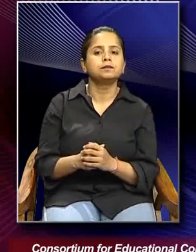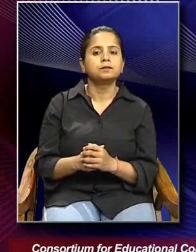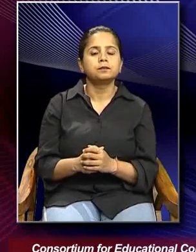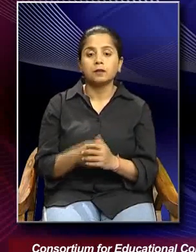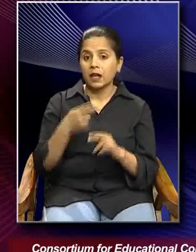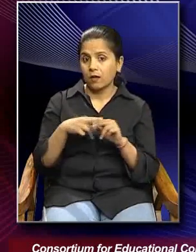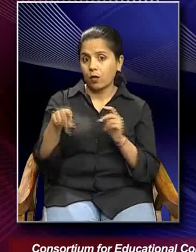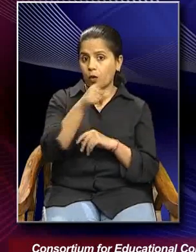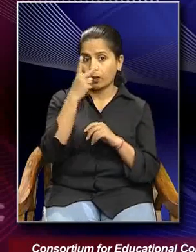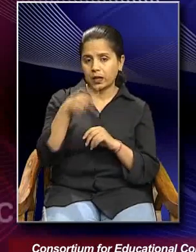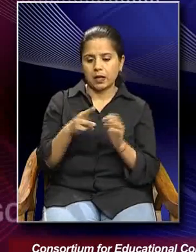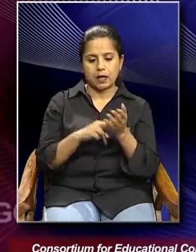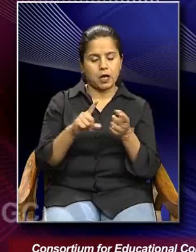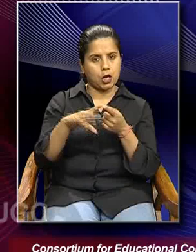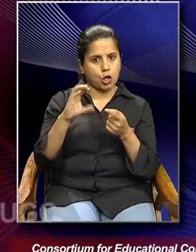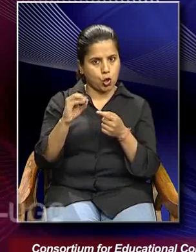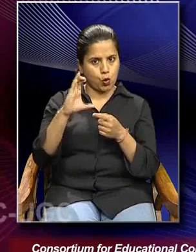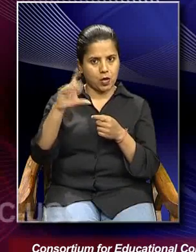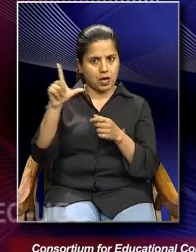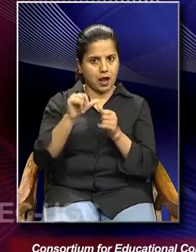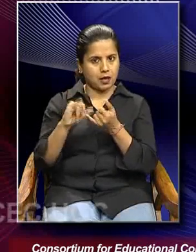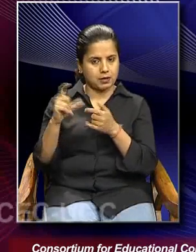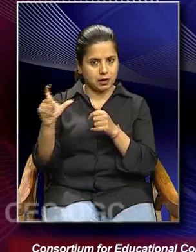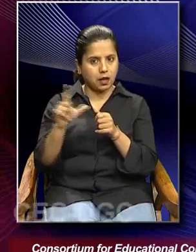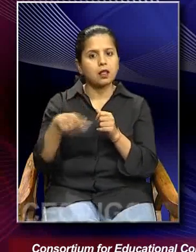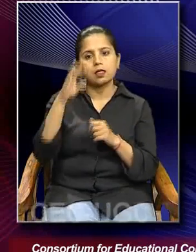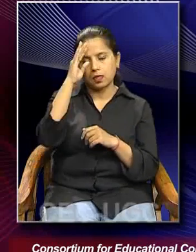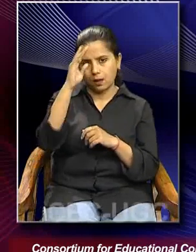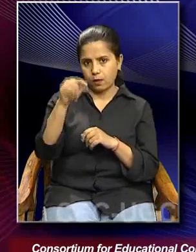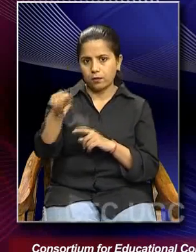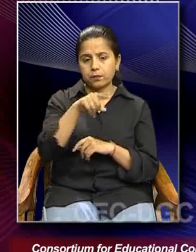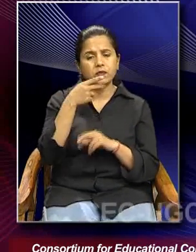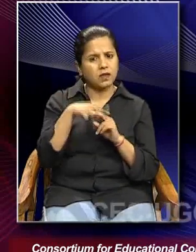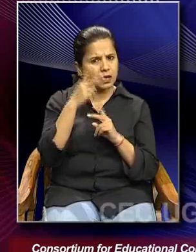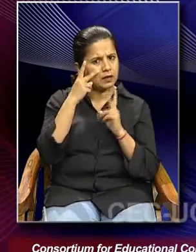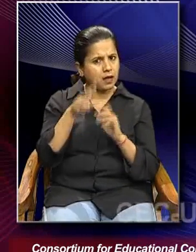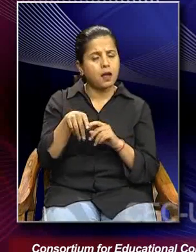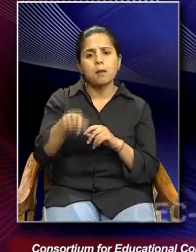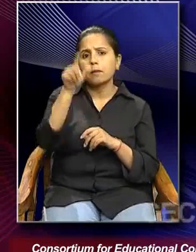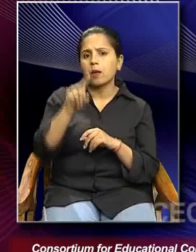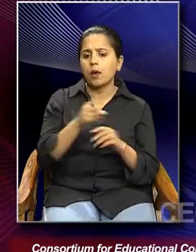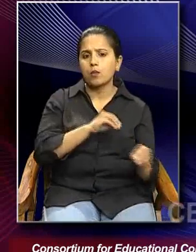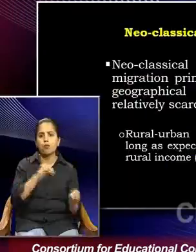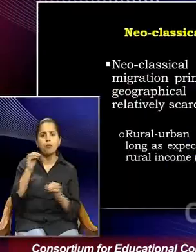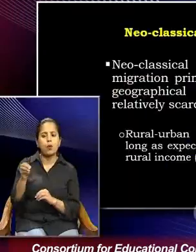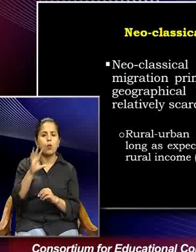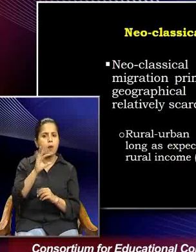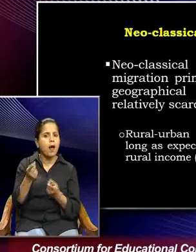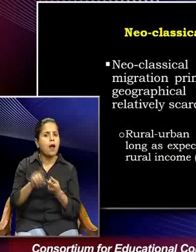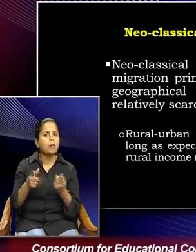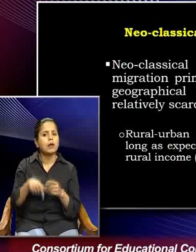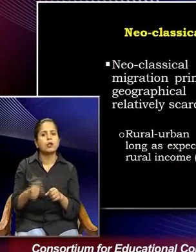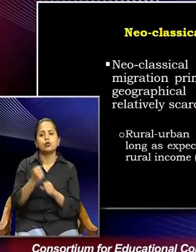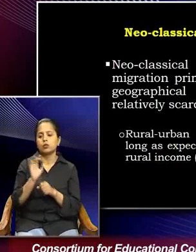If you look at the neoclassical theory of migration, it is seen that migration is primarily a function of